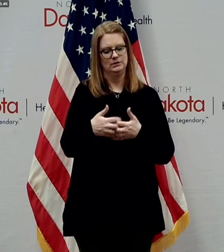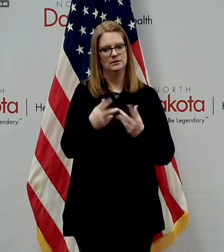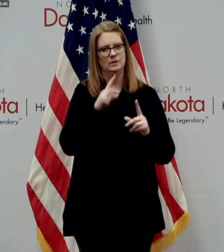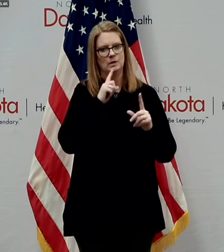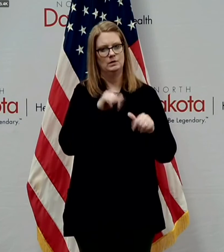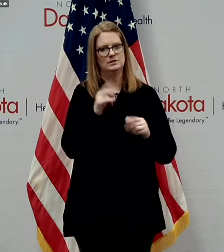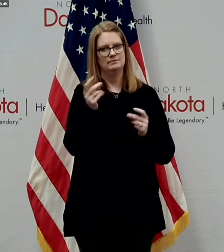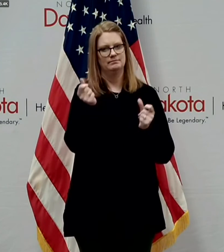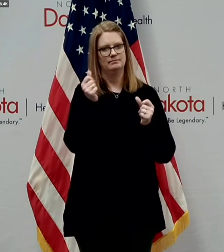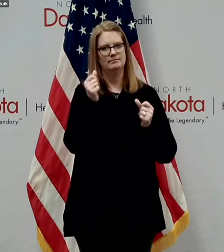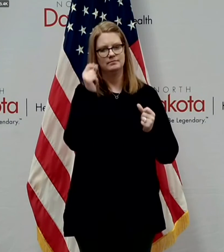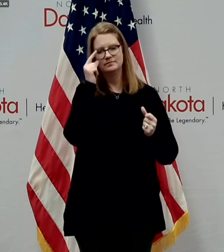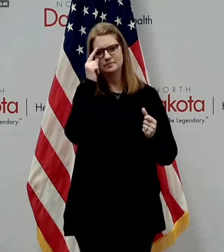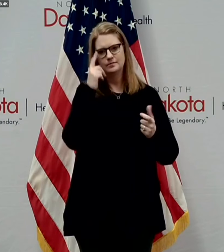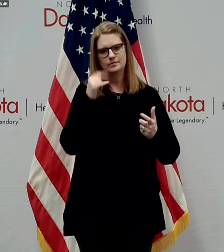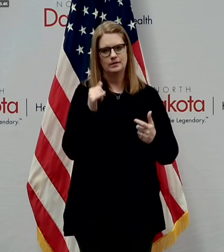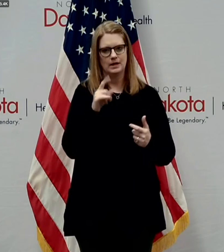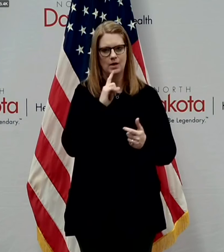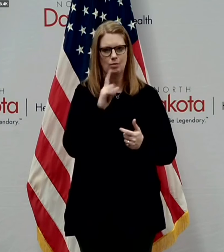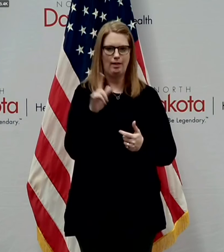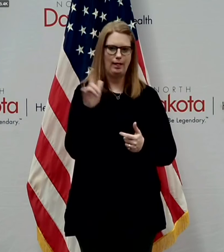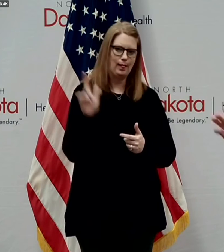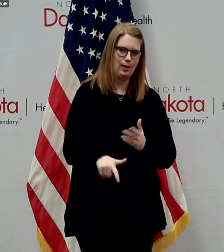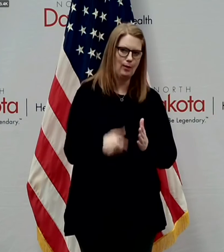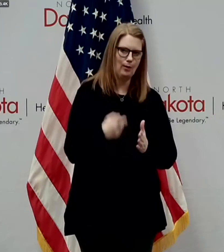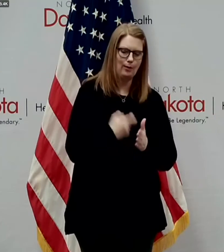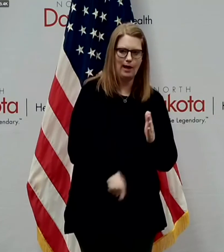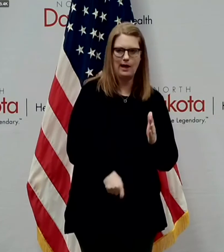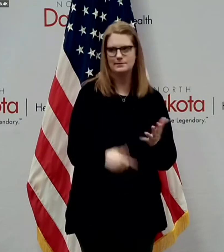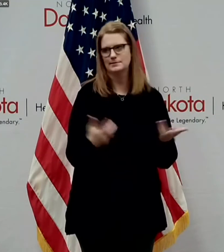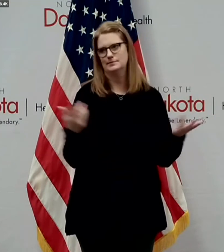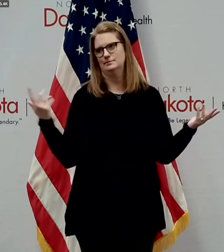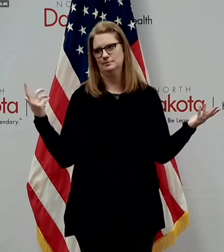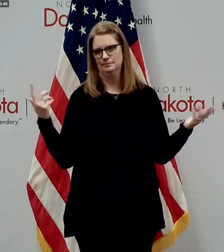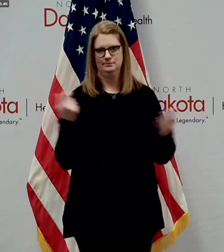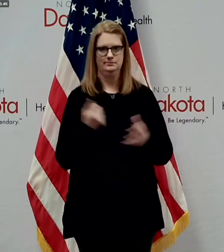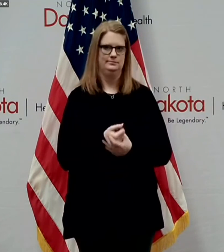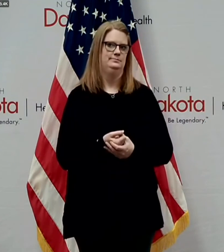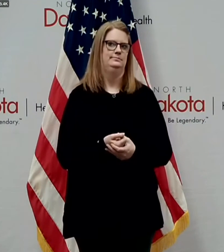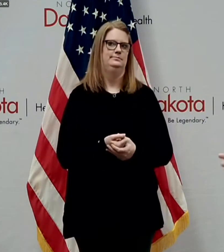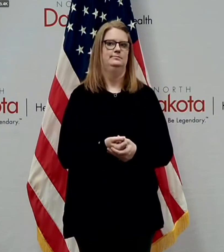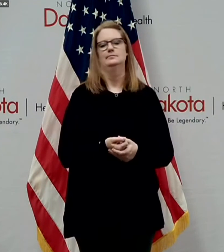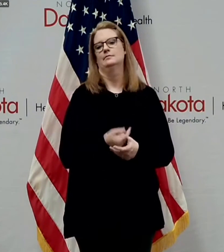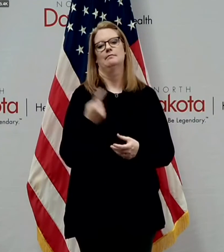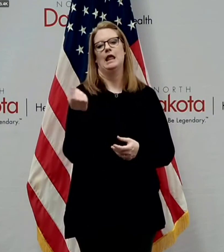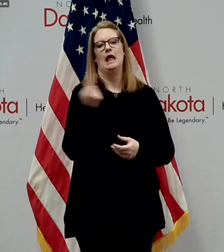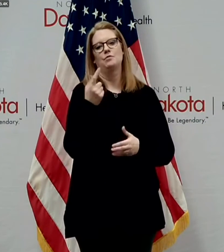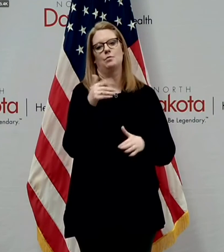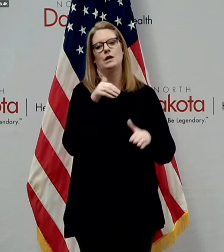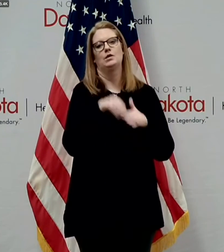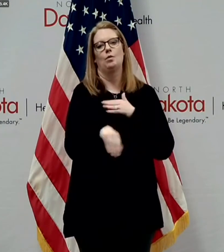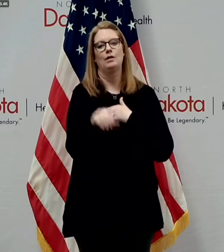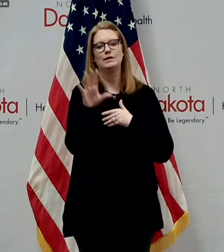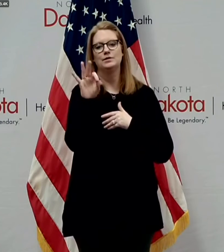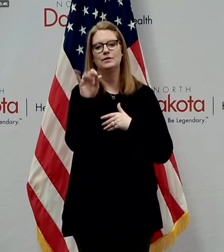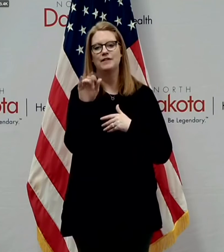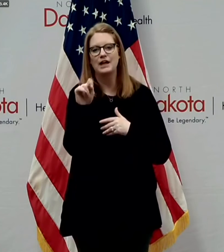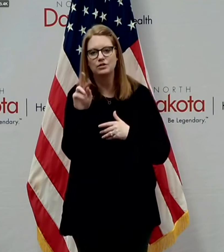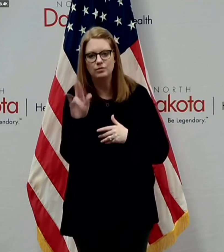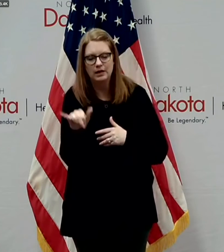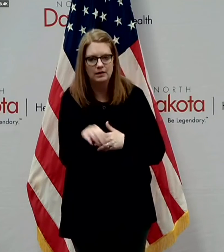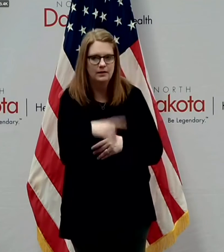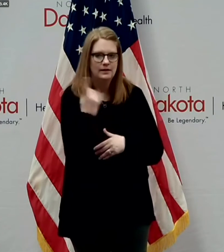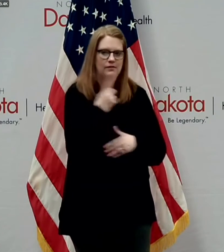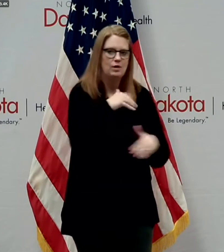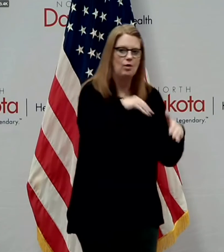result instantly, and they're super low cost, and you could do them for everybody heading into a factory or everybody heading